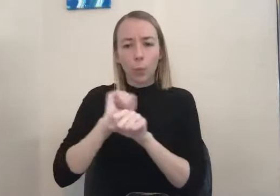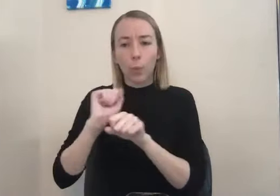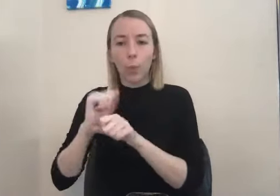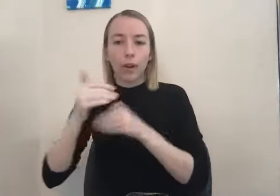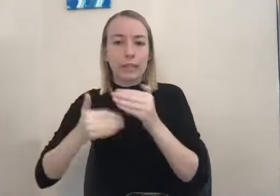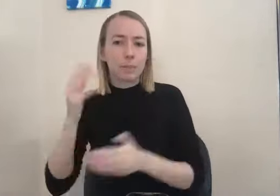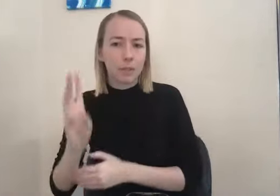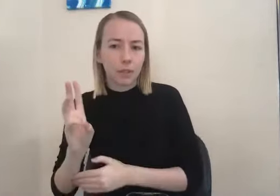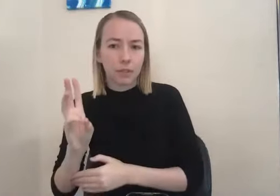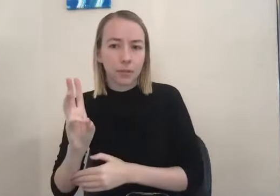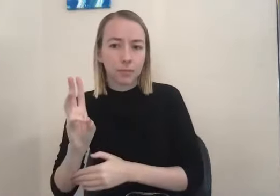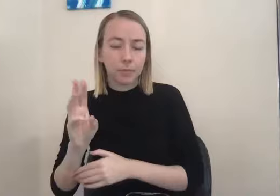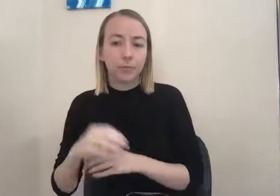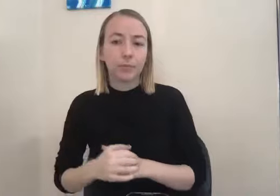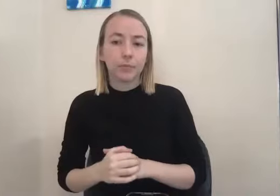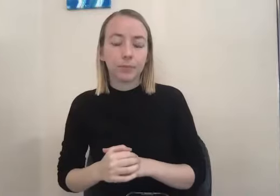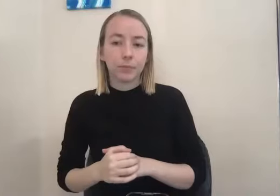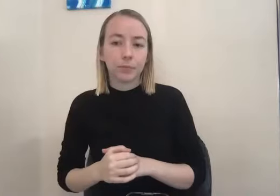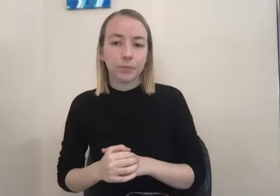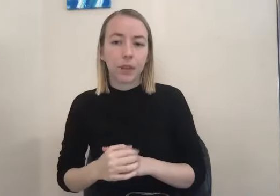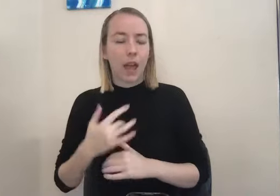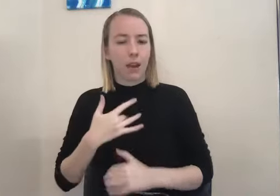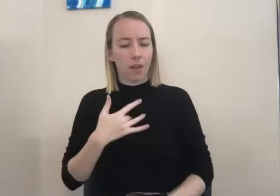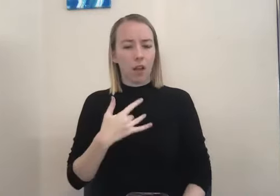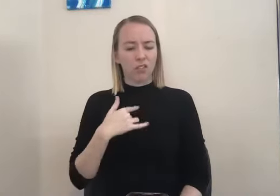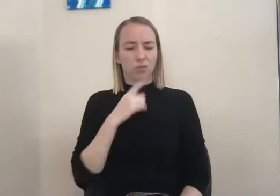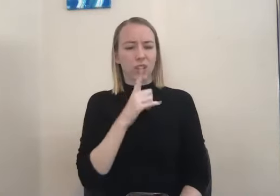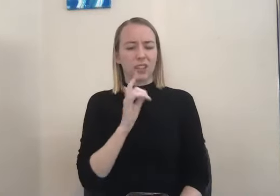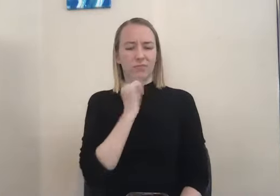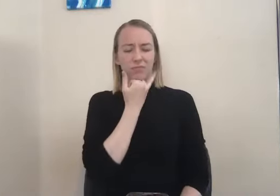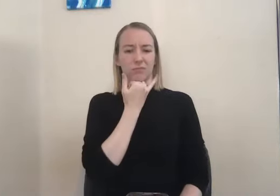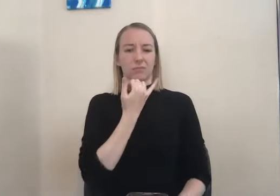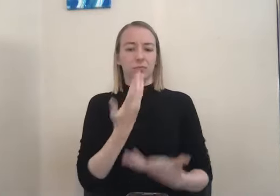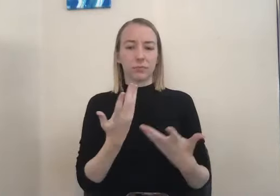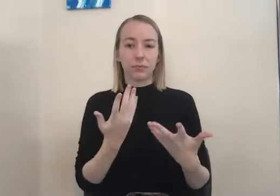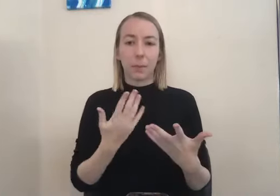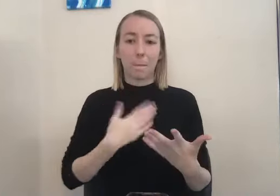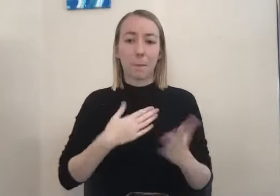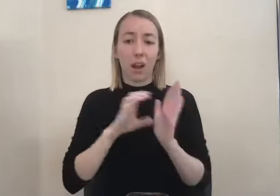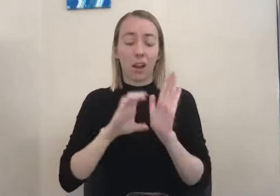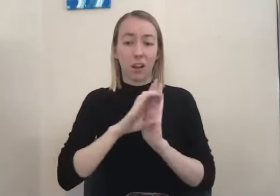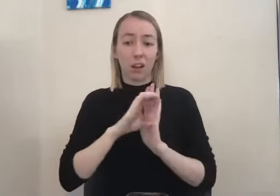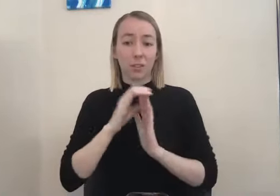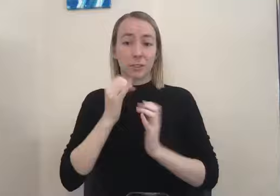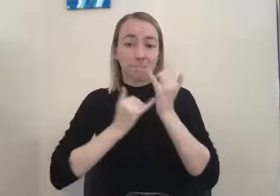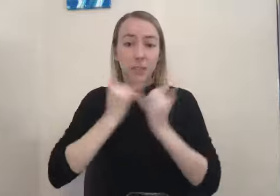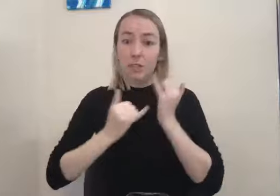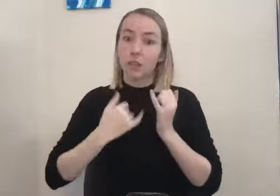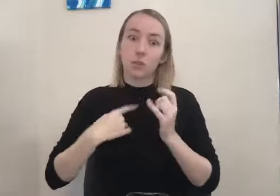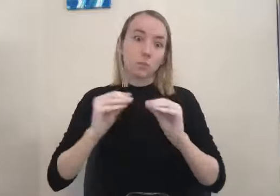pages worth. I couldn't believe it. I resented everybody and their dog and me. My fears, my resentments were all driven